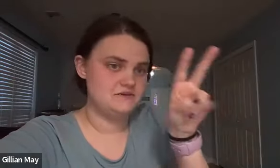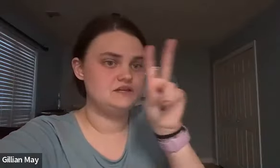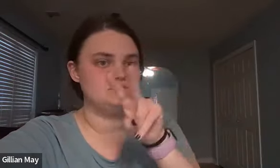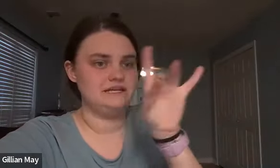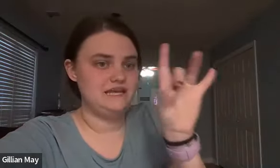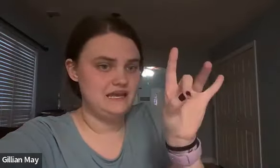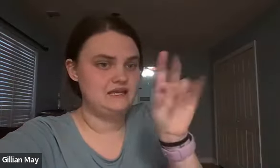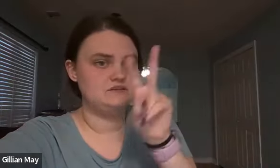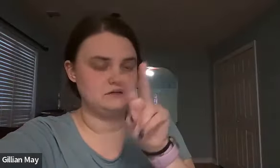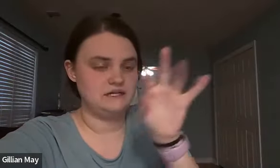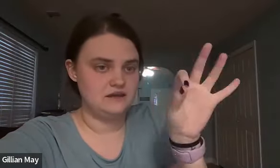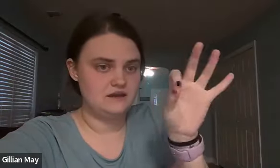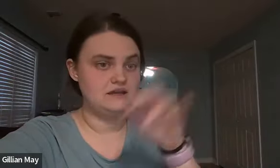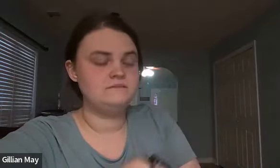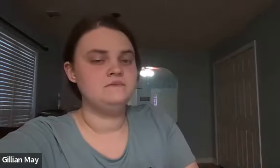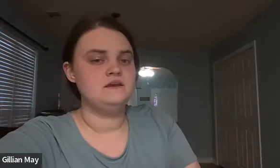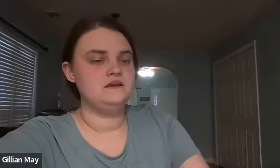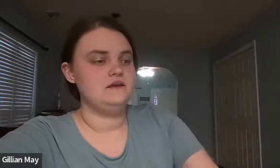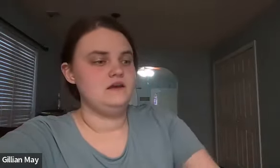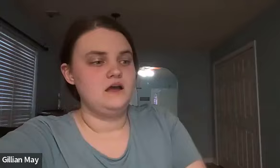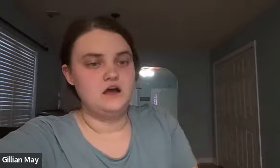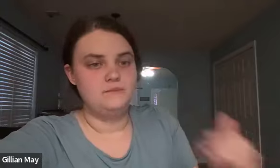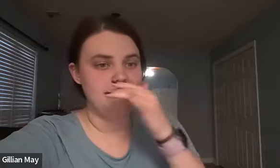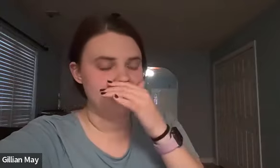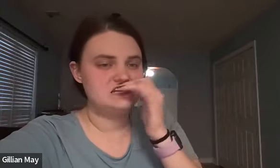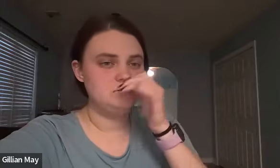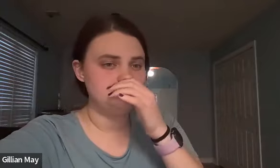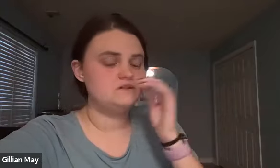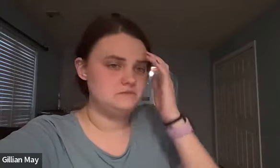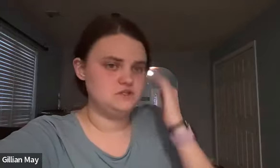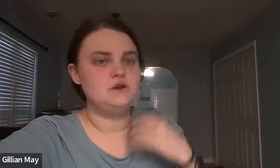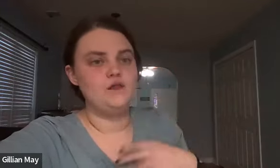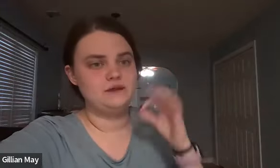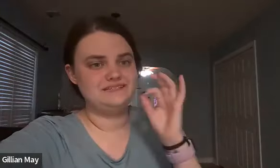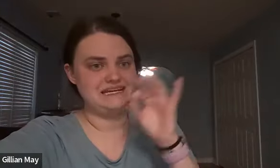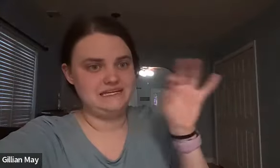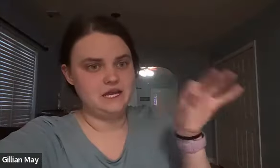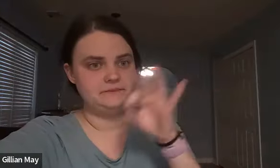27, 28, 29. And that's kind of what you'll keep doing all the way up to 99.